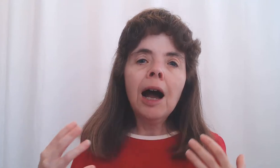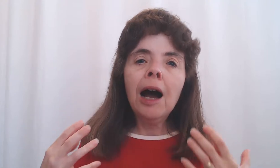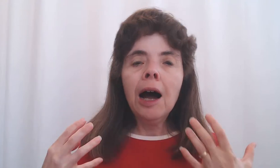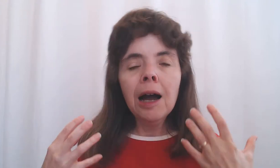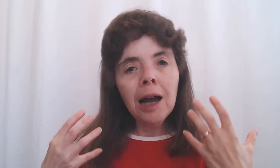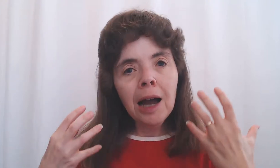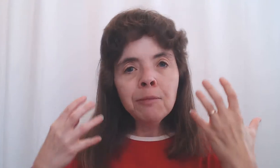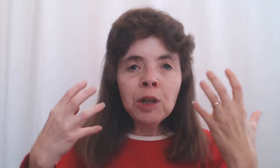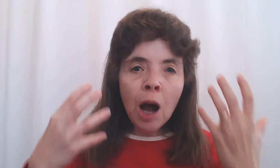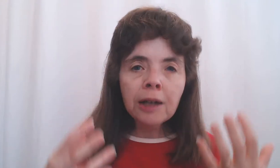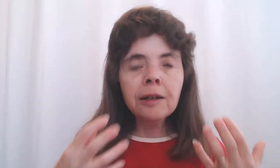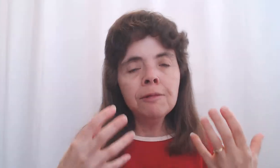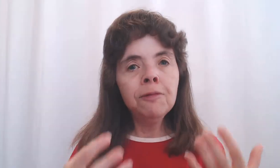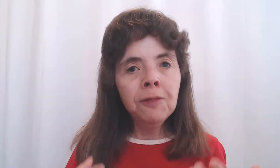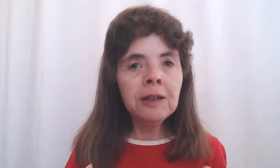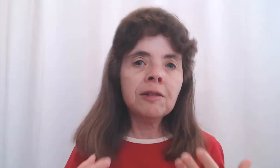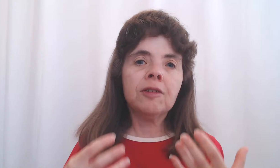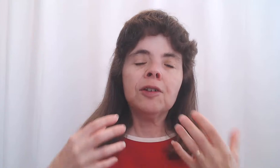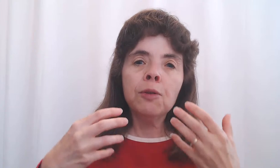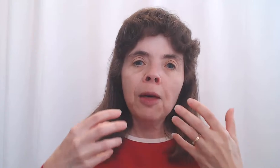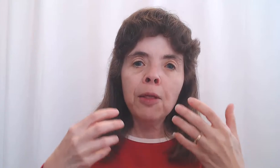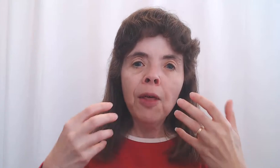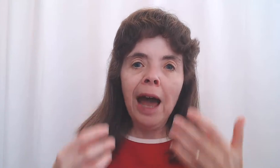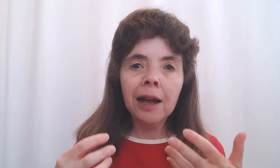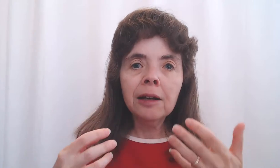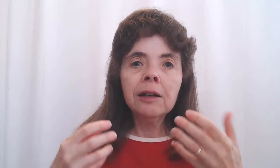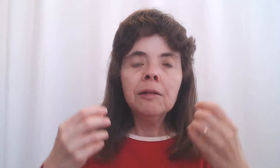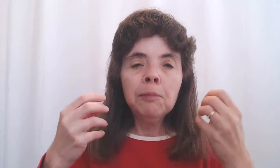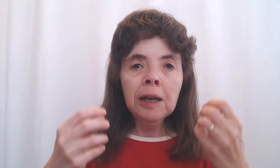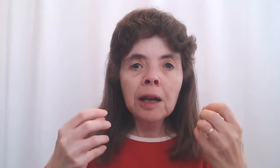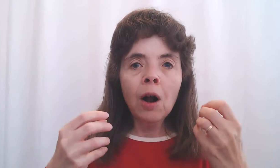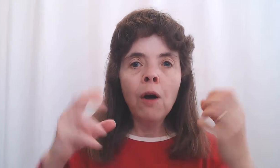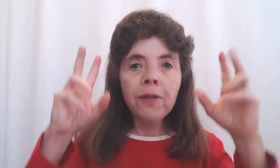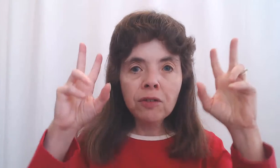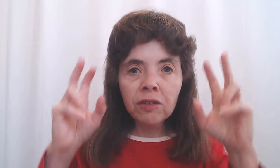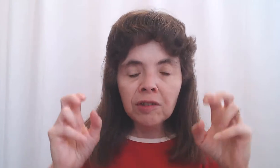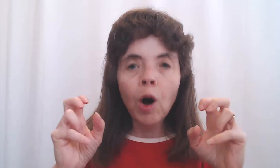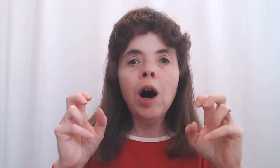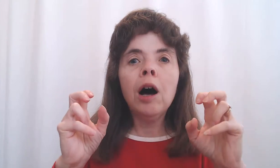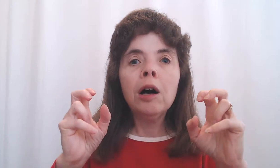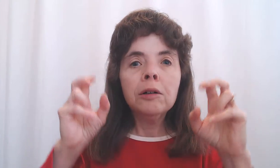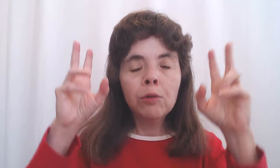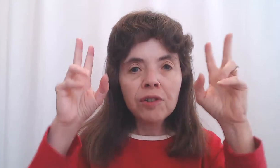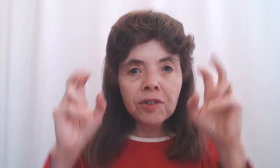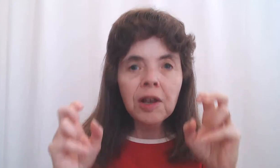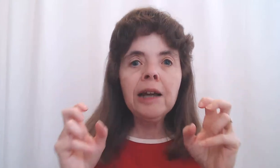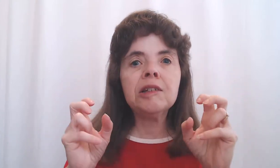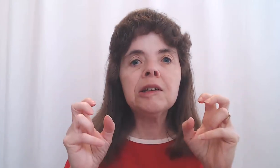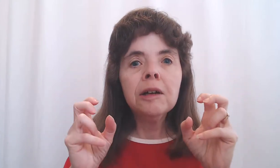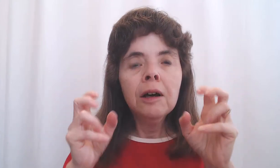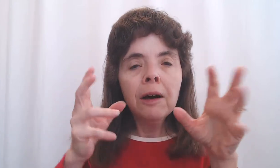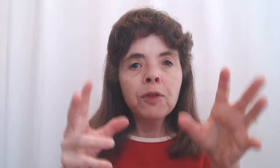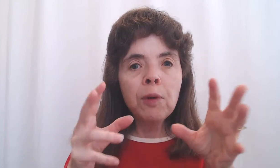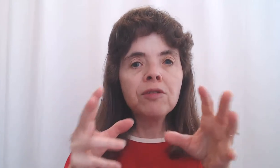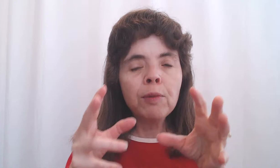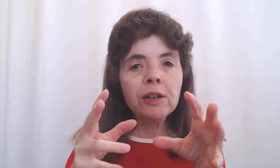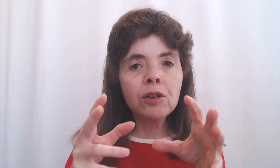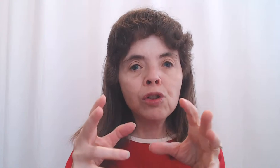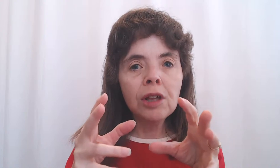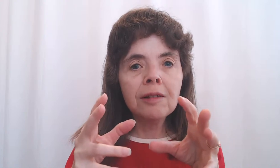I'm not convinced that that meaning of saw or sight of the resurrected Jesus